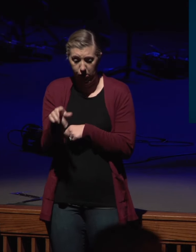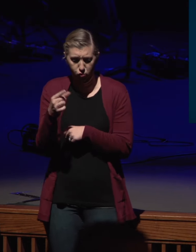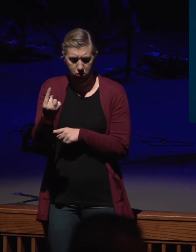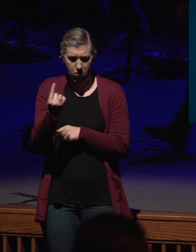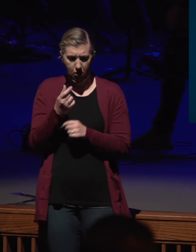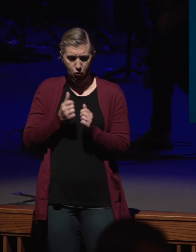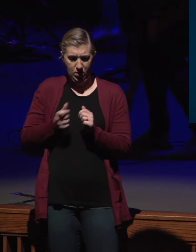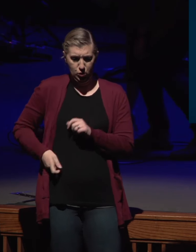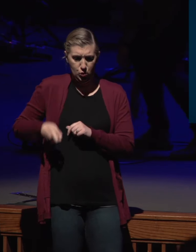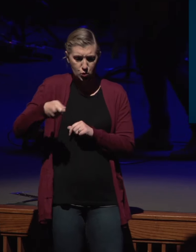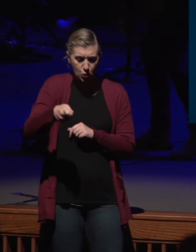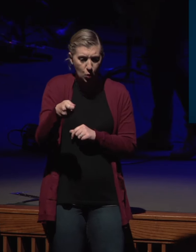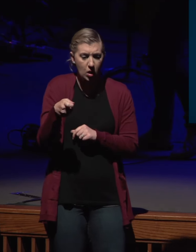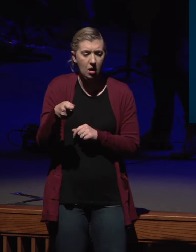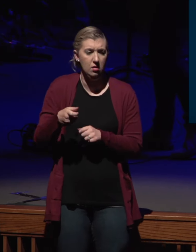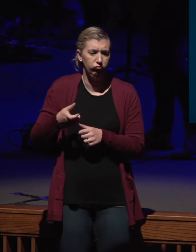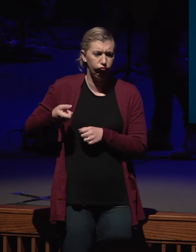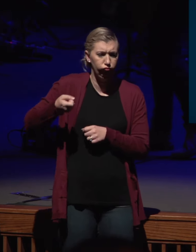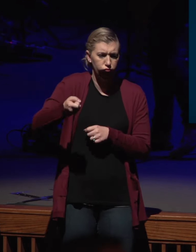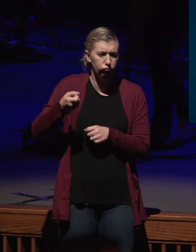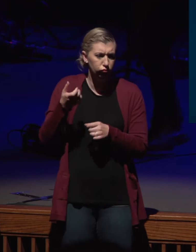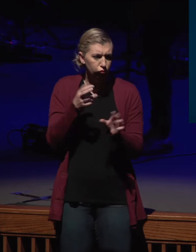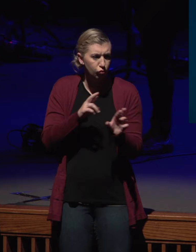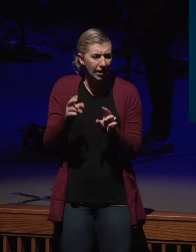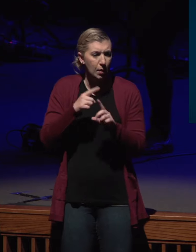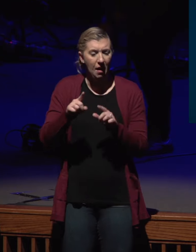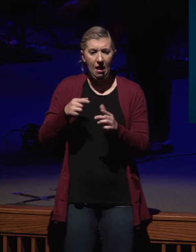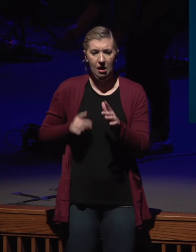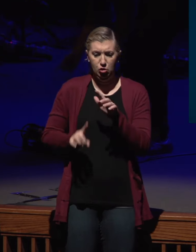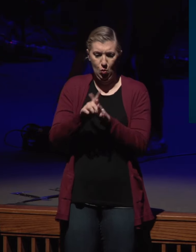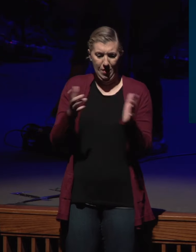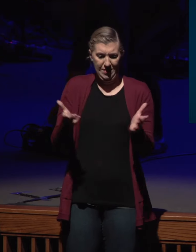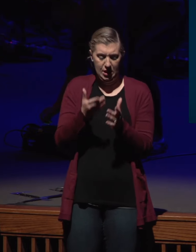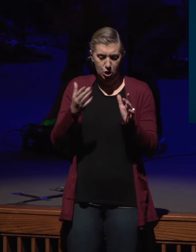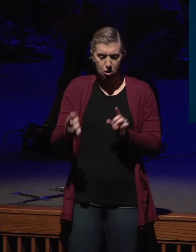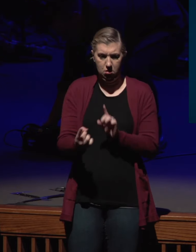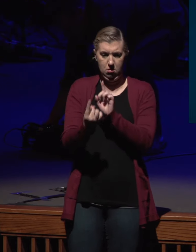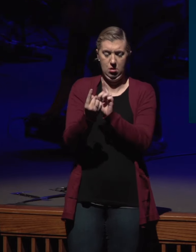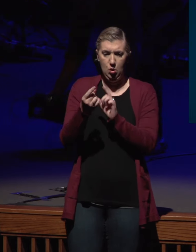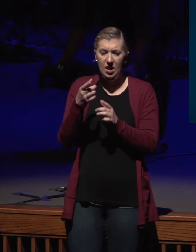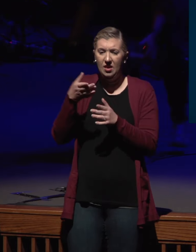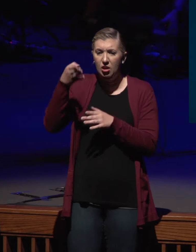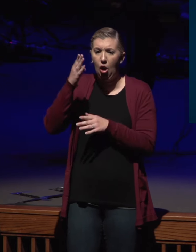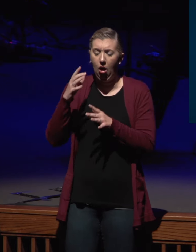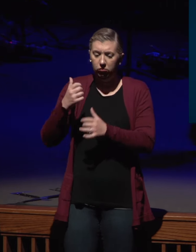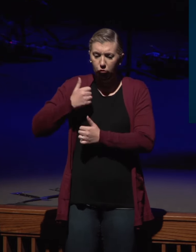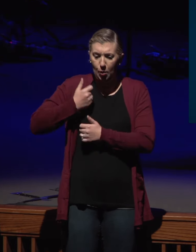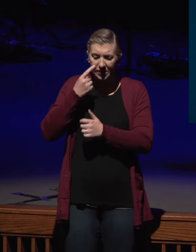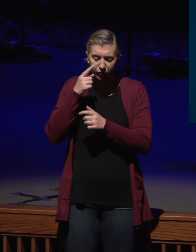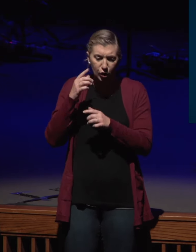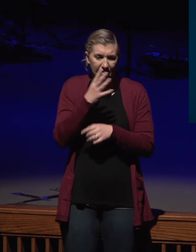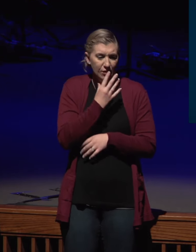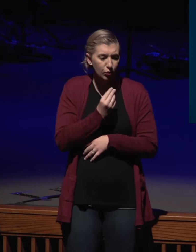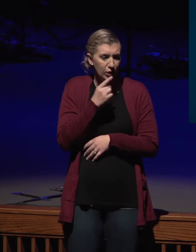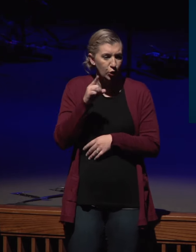with a sword and with a spear and with a javelin, but I come to you in the name of the Lord of hosts, the God of the armies of Israel, whom you have